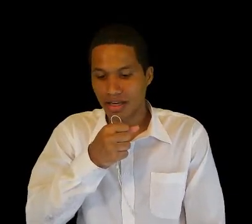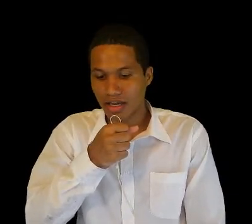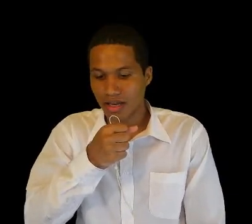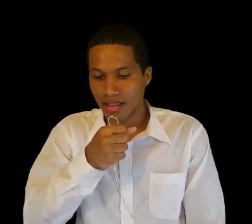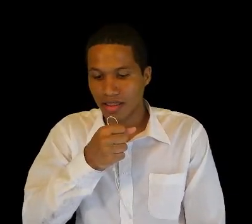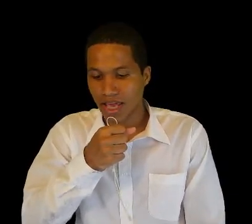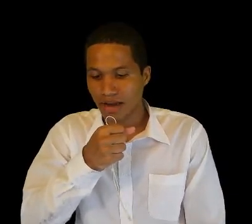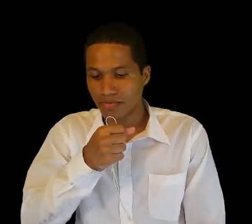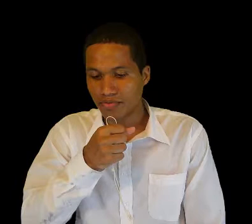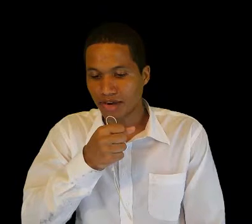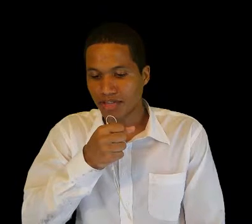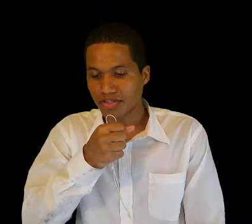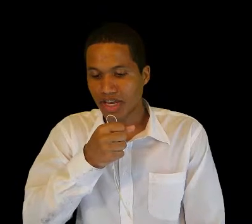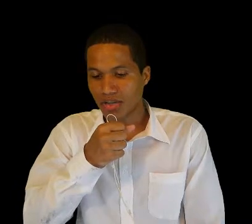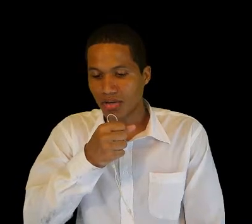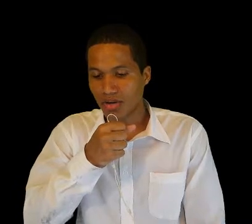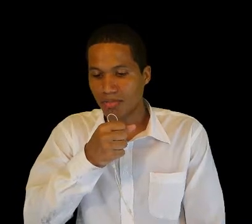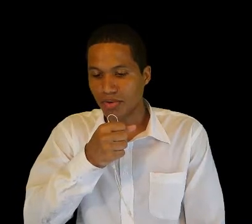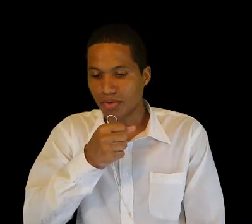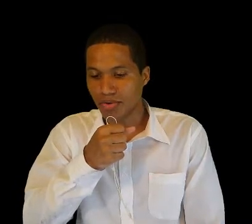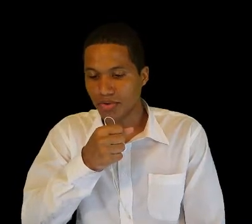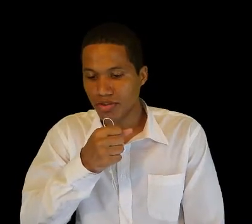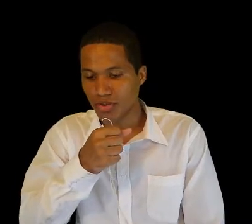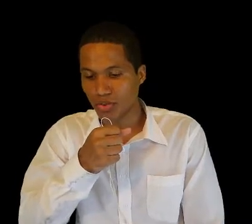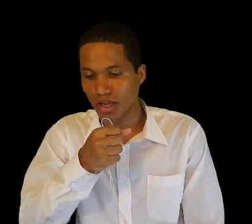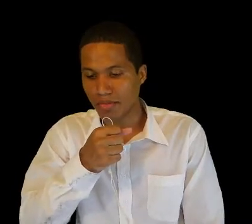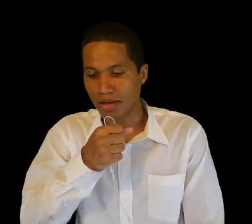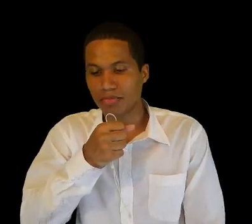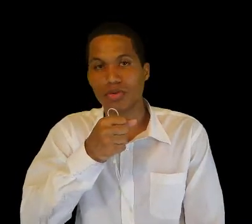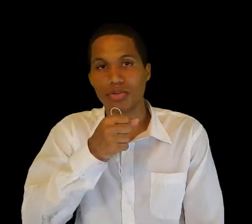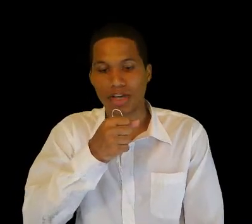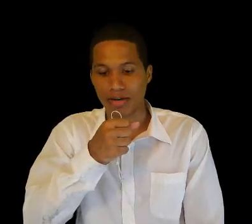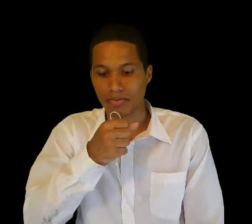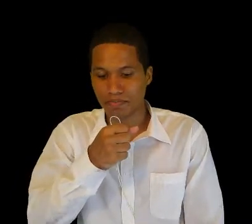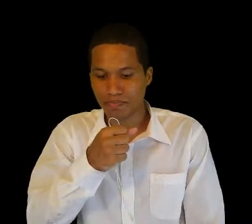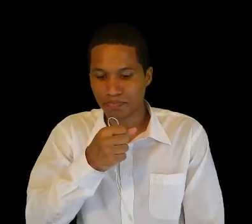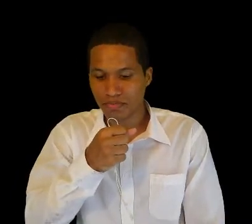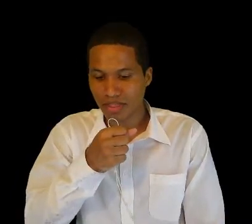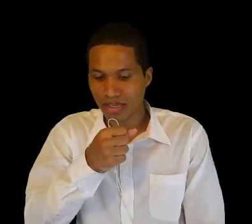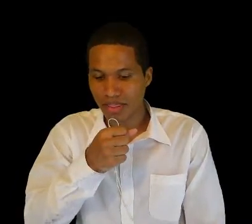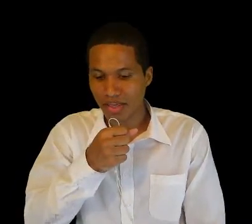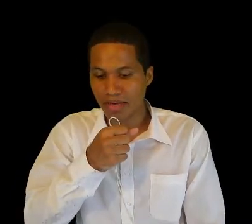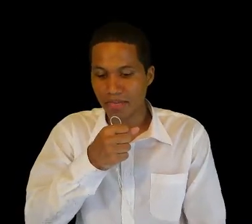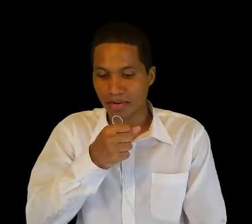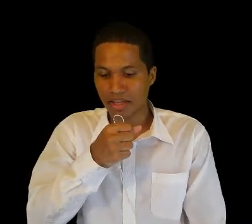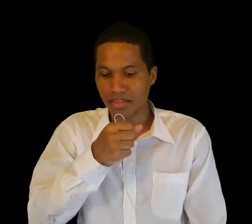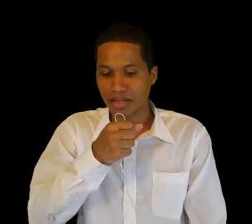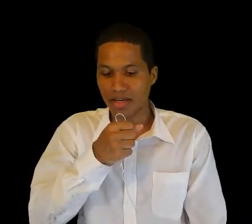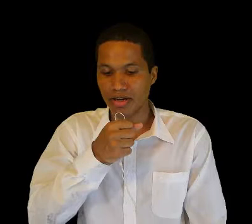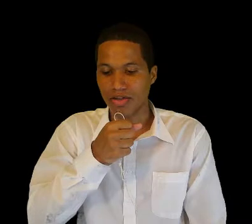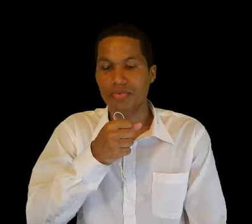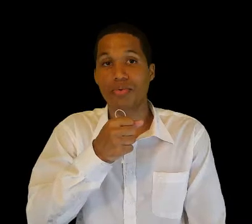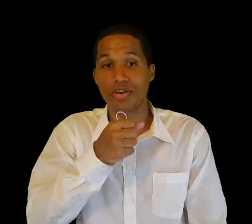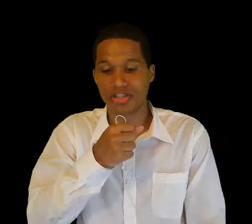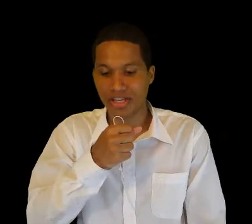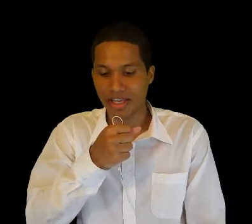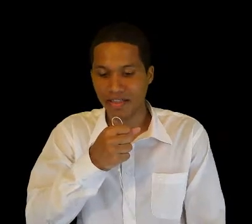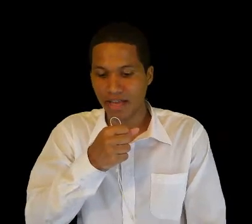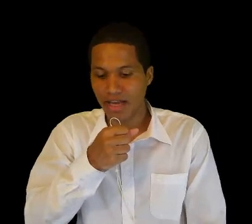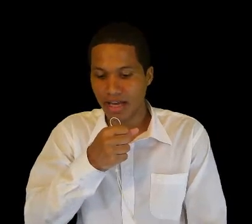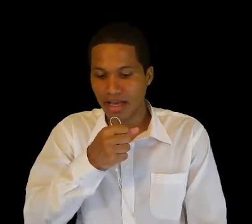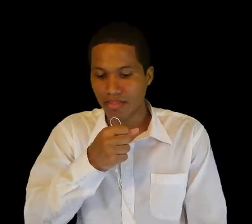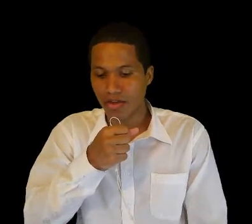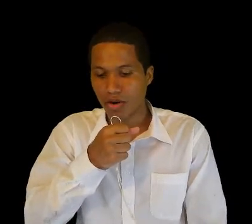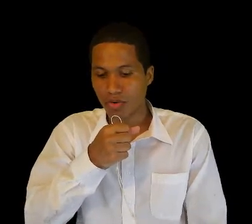hot, they have to find shade or a burrow to help them cool down. They breathe through their